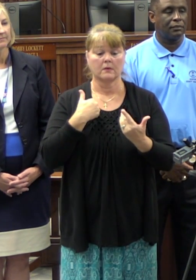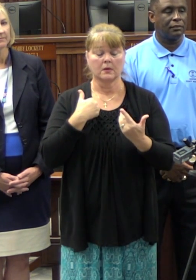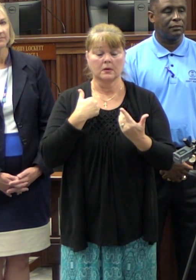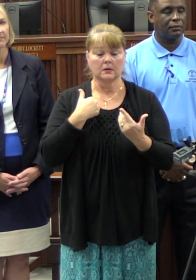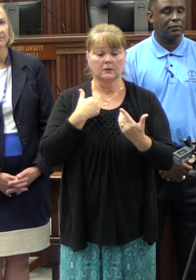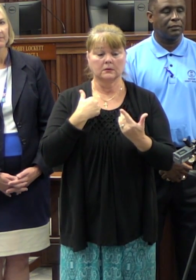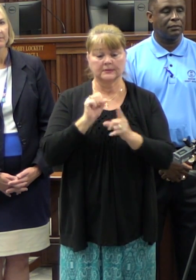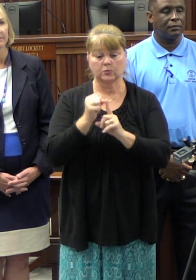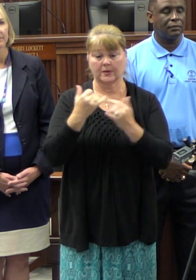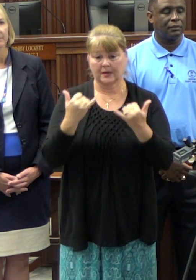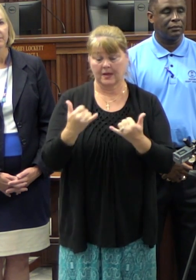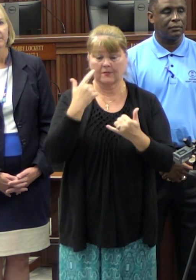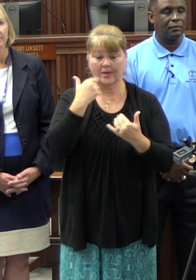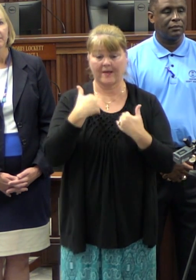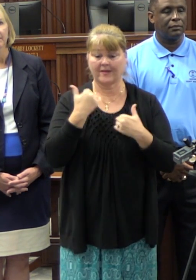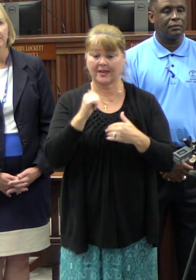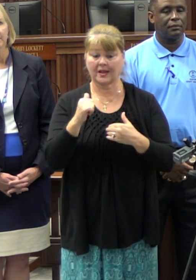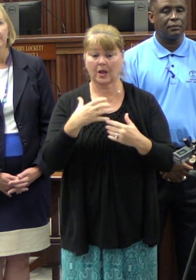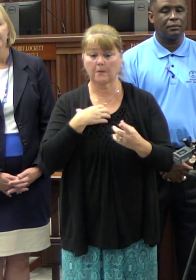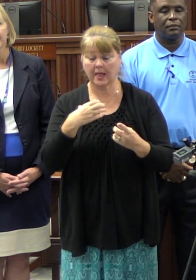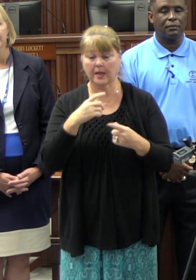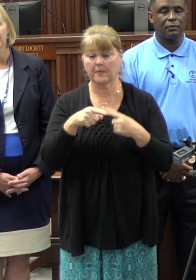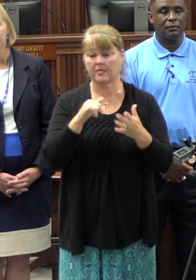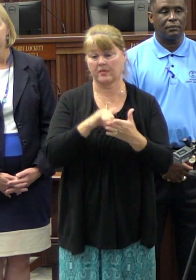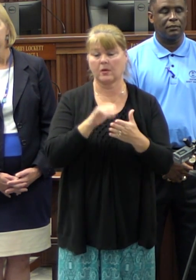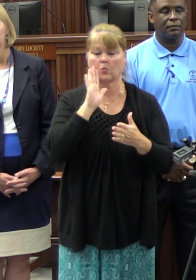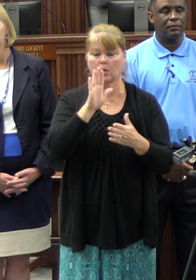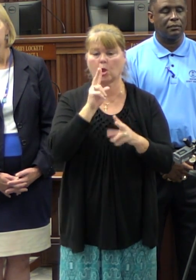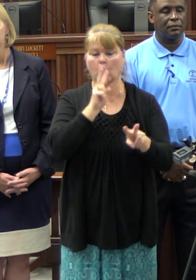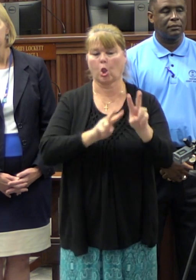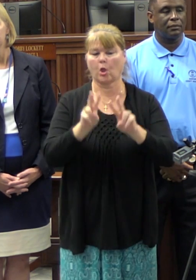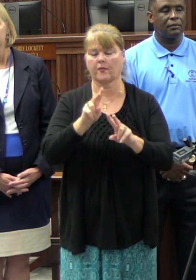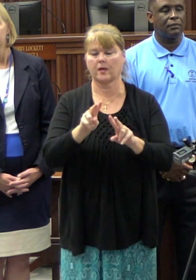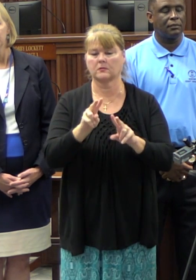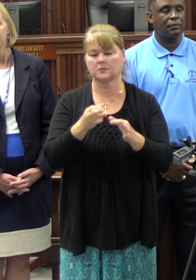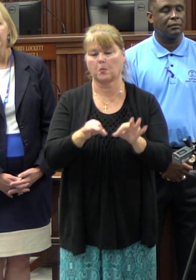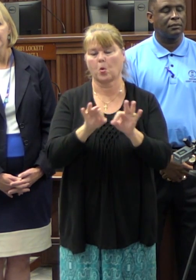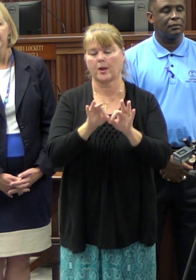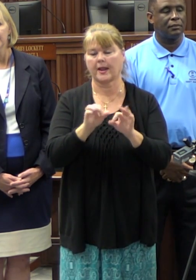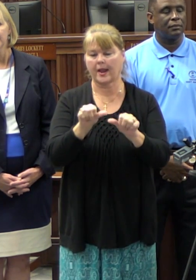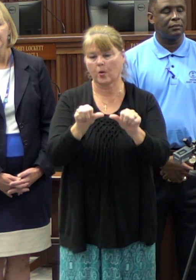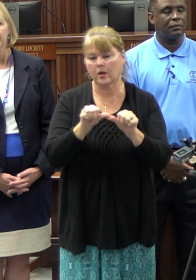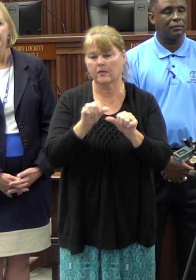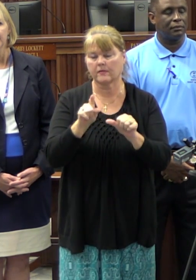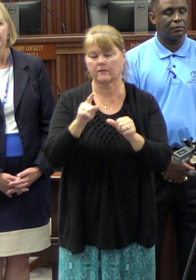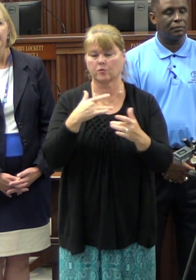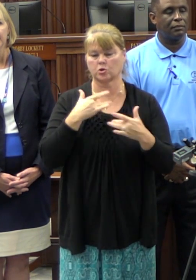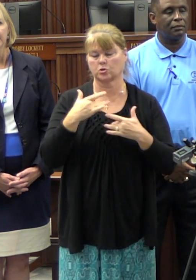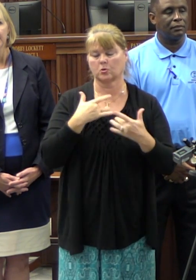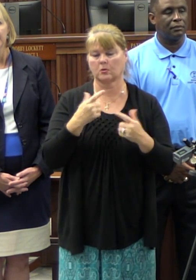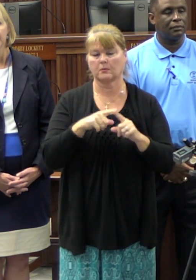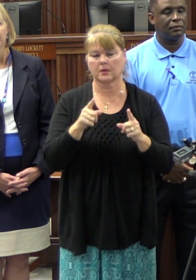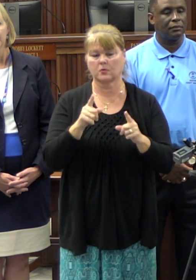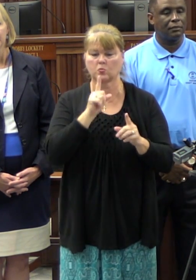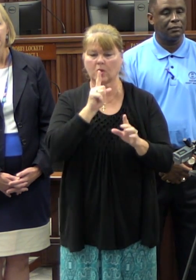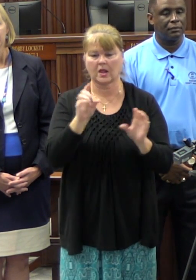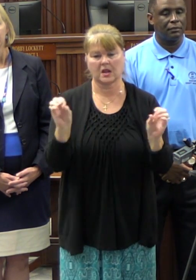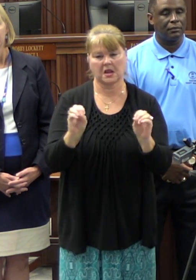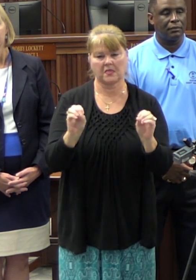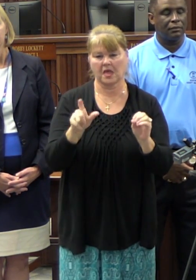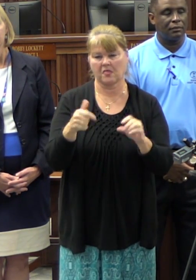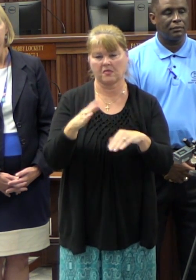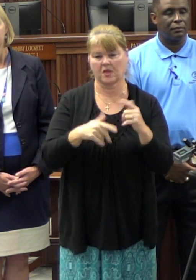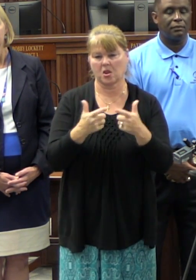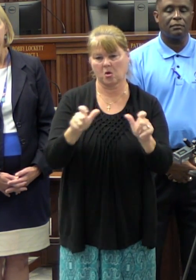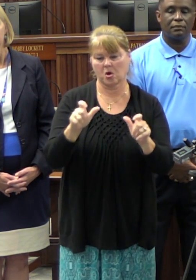would, if we've had any complaints or something, we'll go take a look at those critical areas, but really nothing other